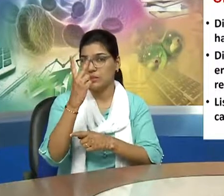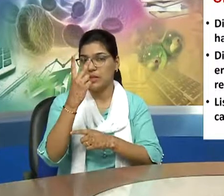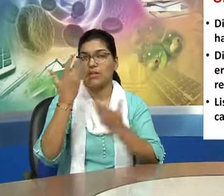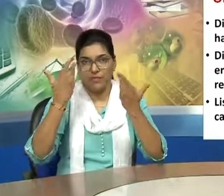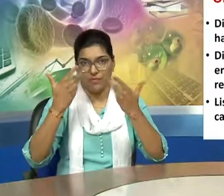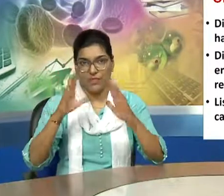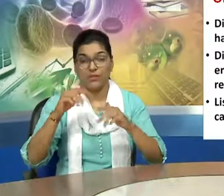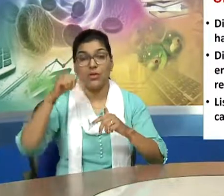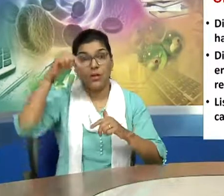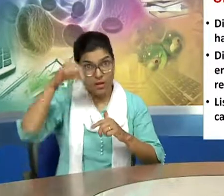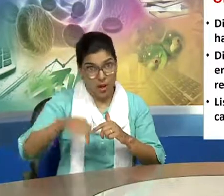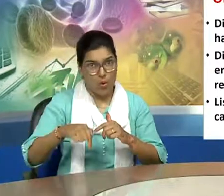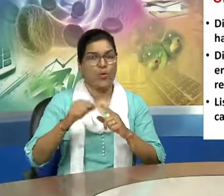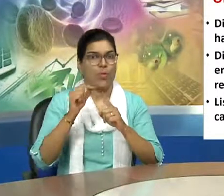In the previous videos,